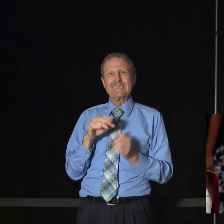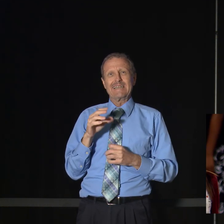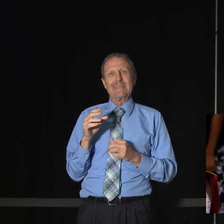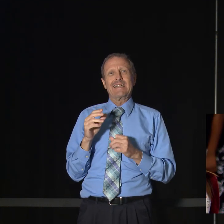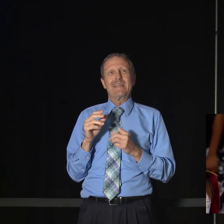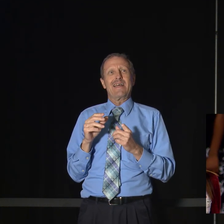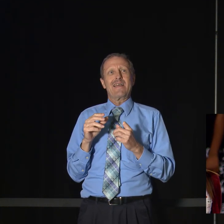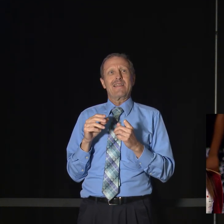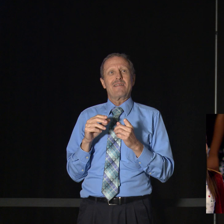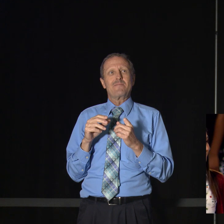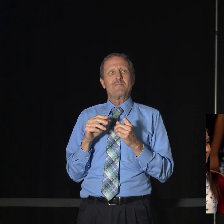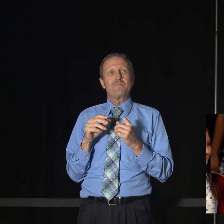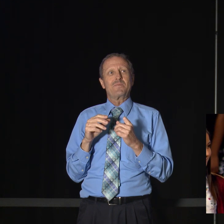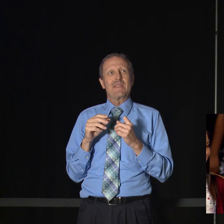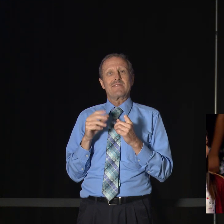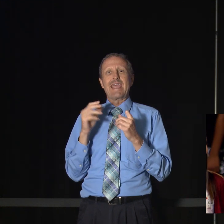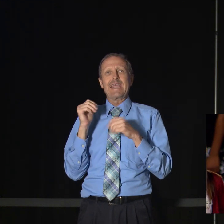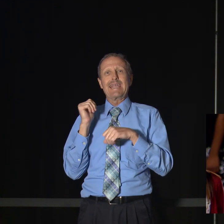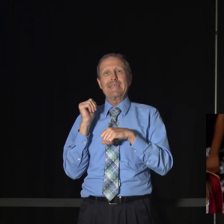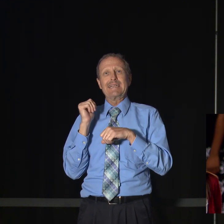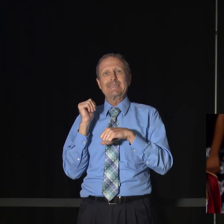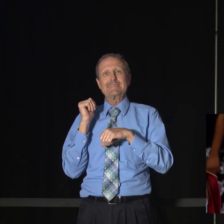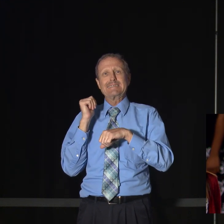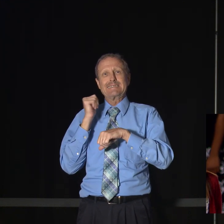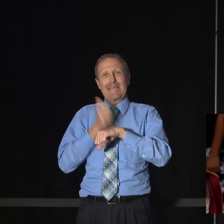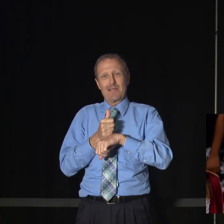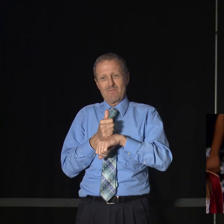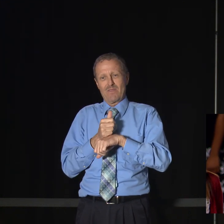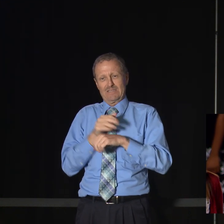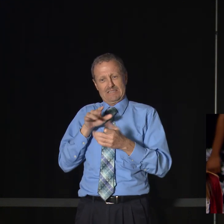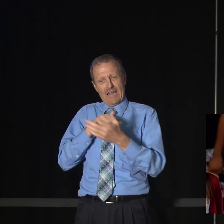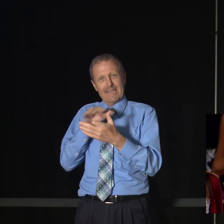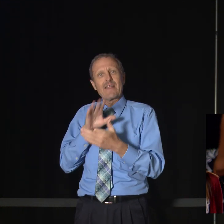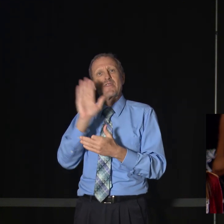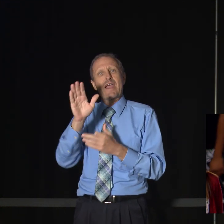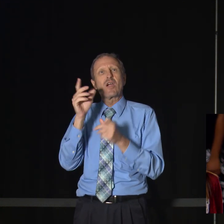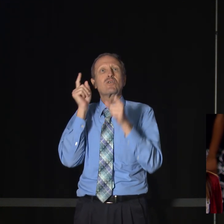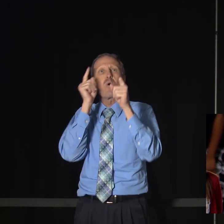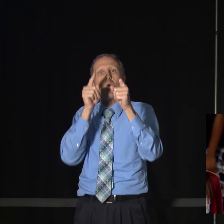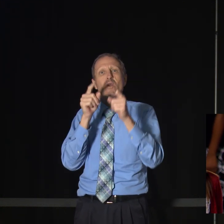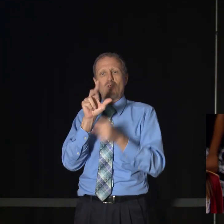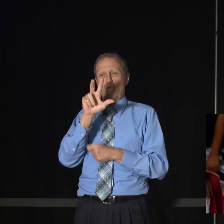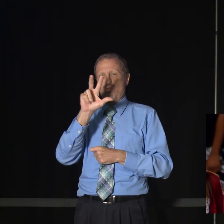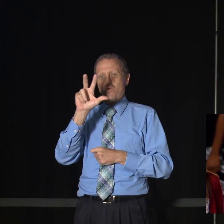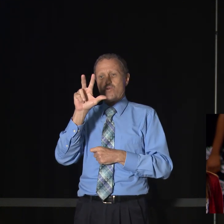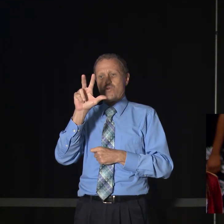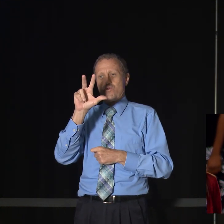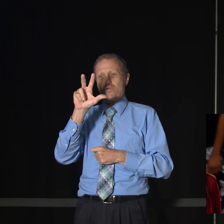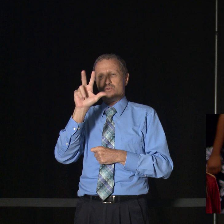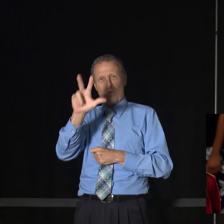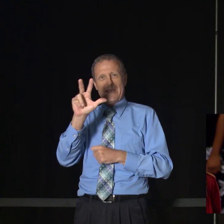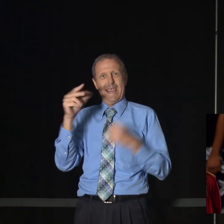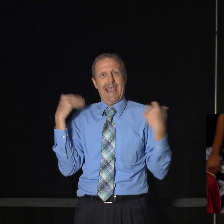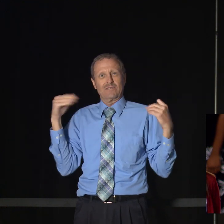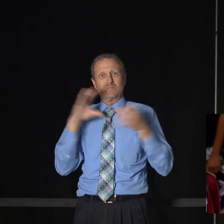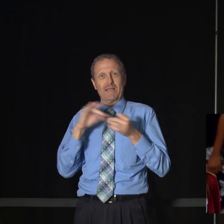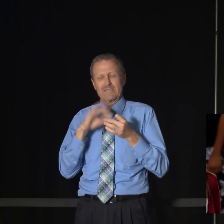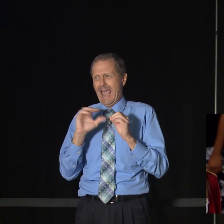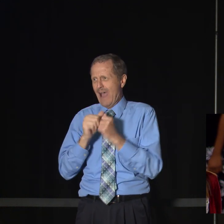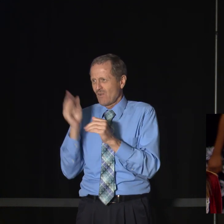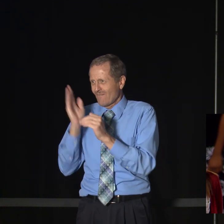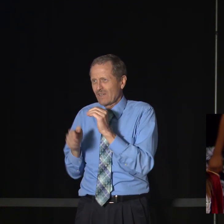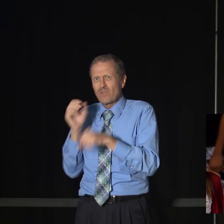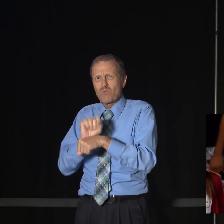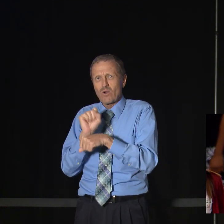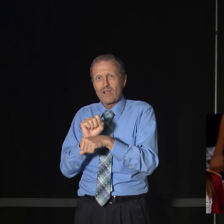studying about their purpose within the Three Angels message and how can we finish this work in our generation. So they went door